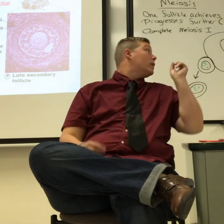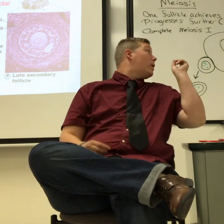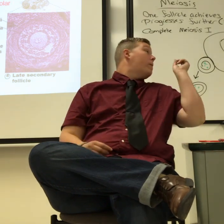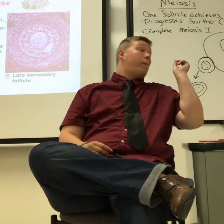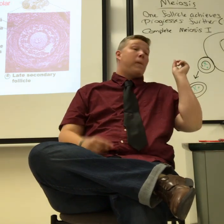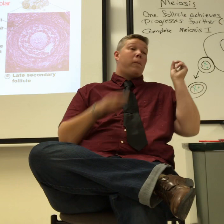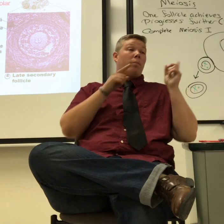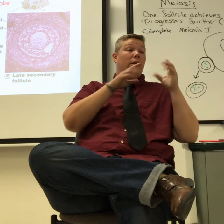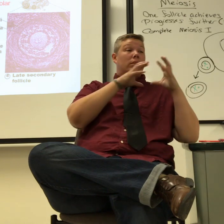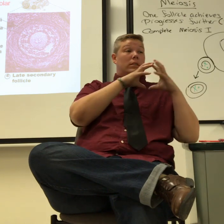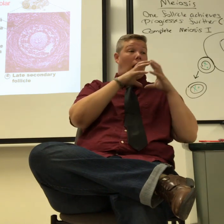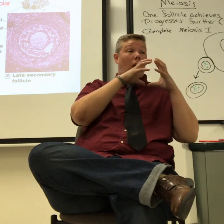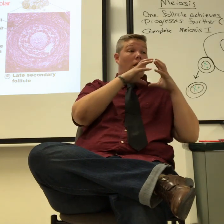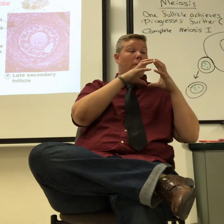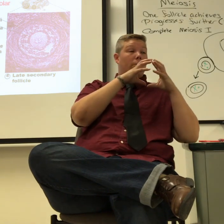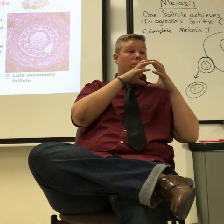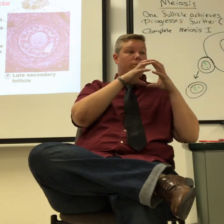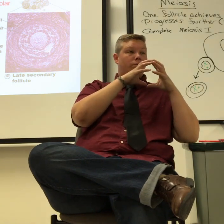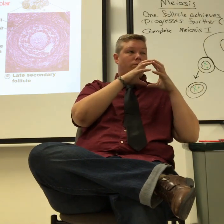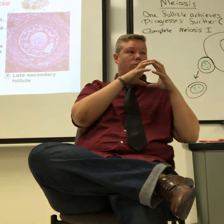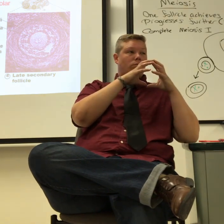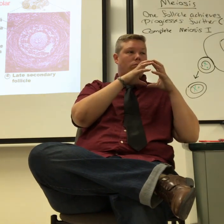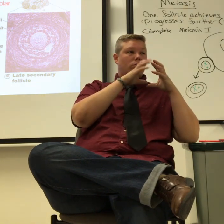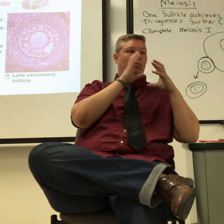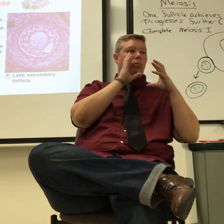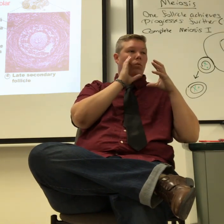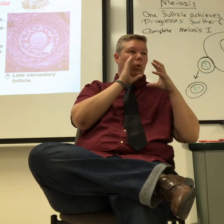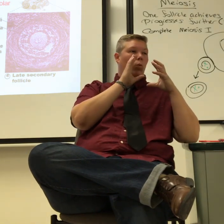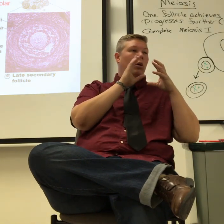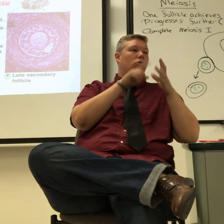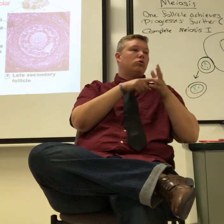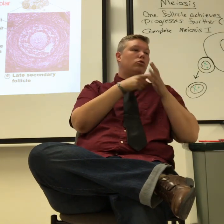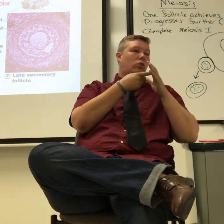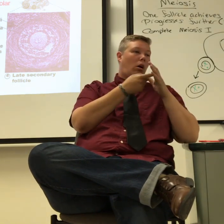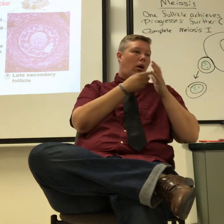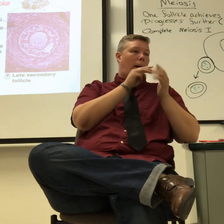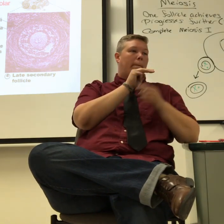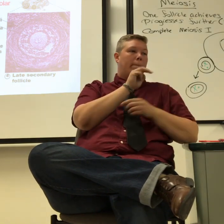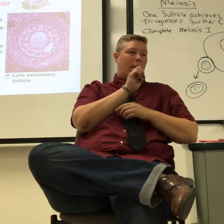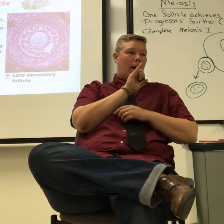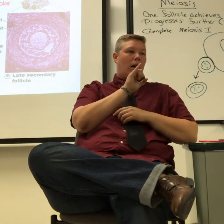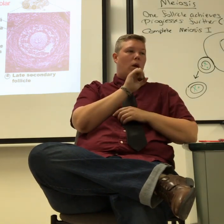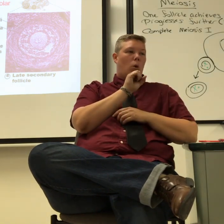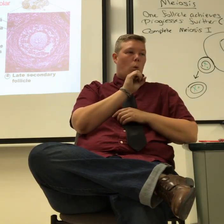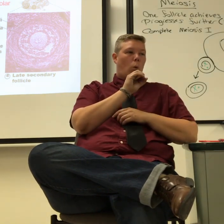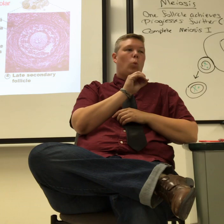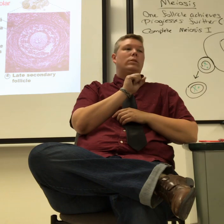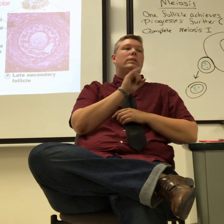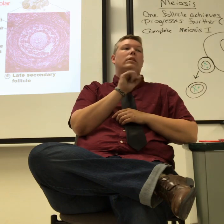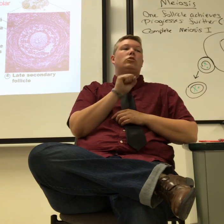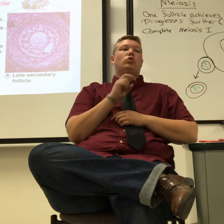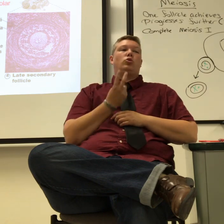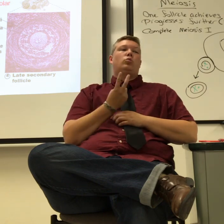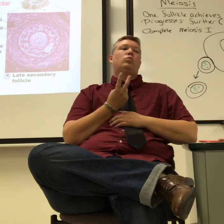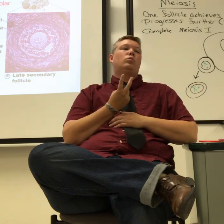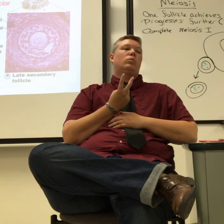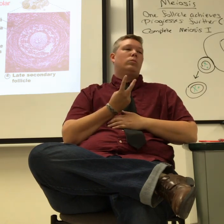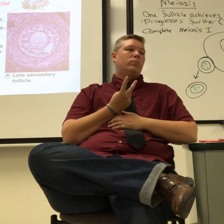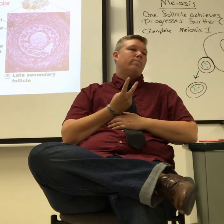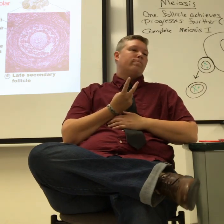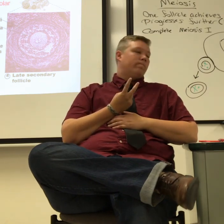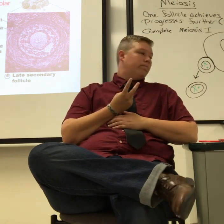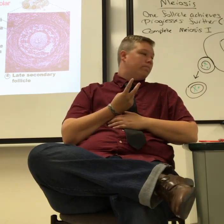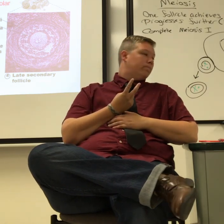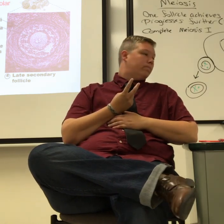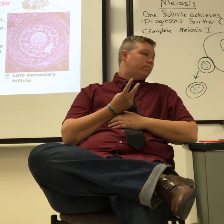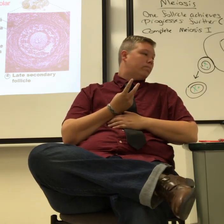will enter meiosis II. Okay, but for now, because it enters meiosis II, let's no longer call